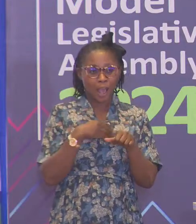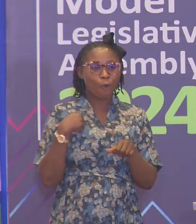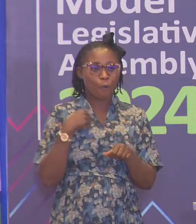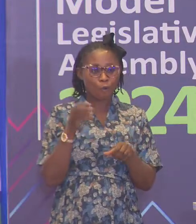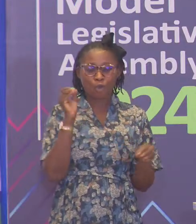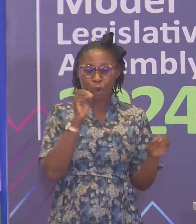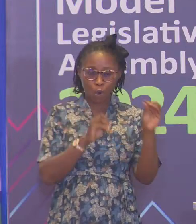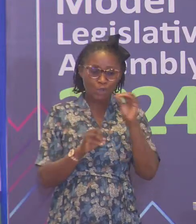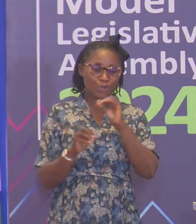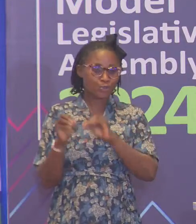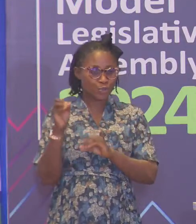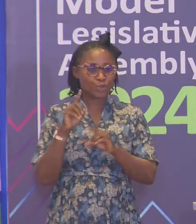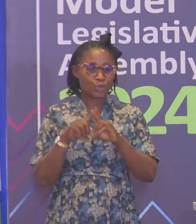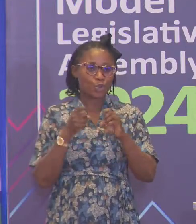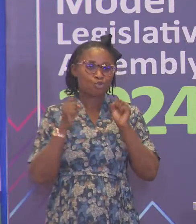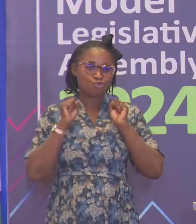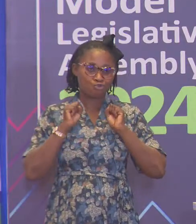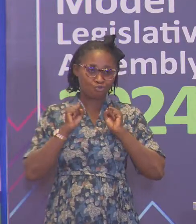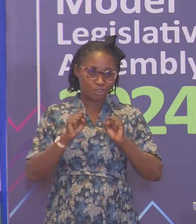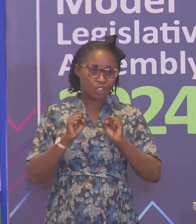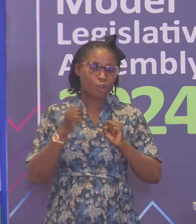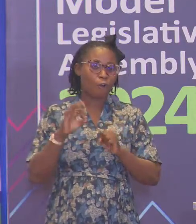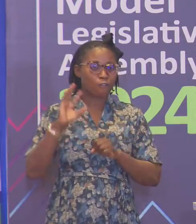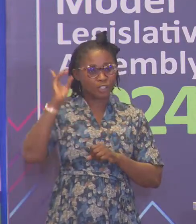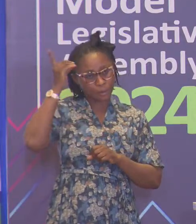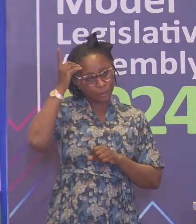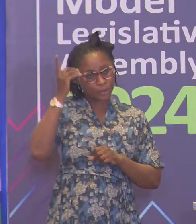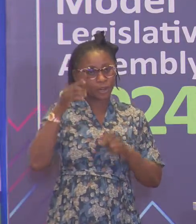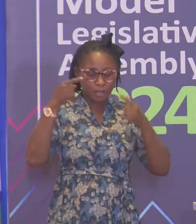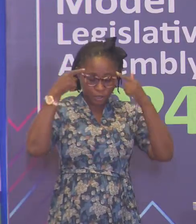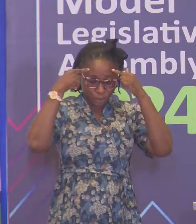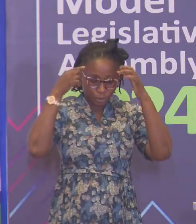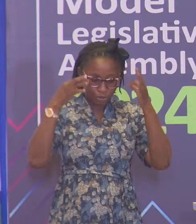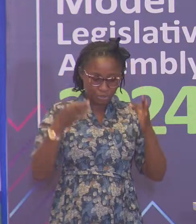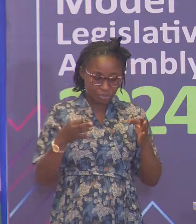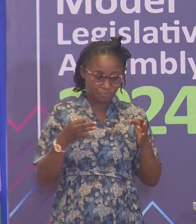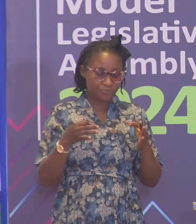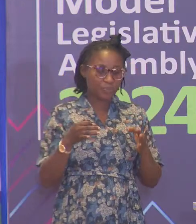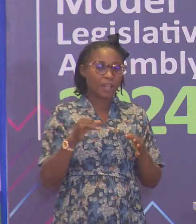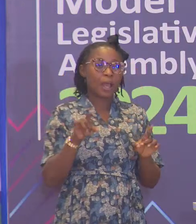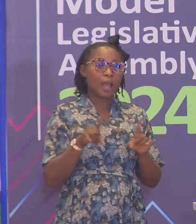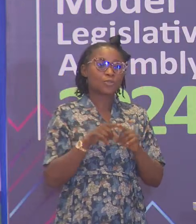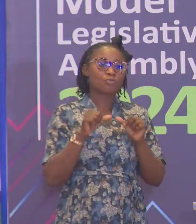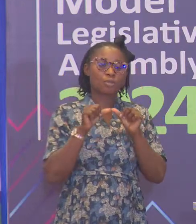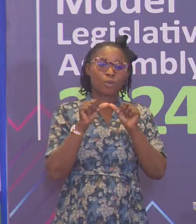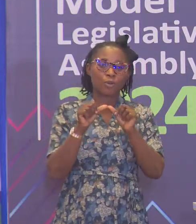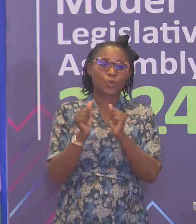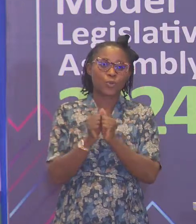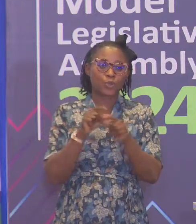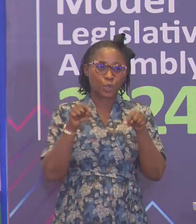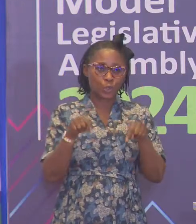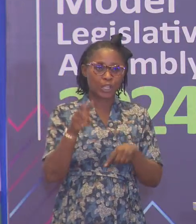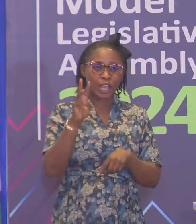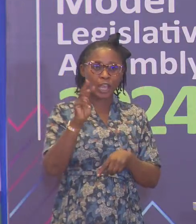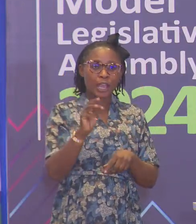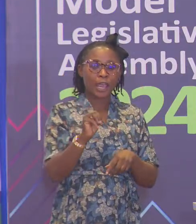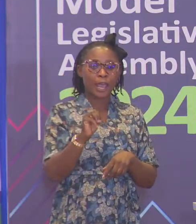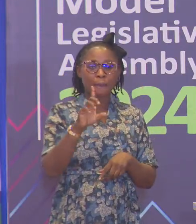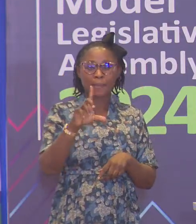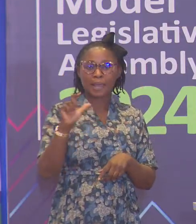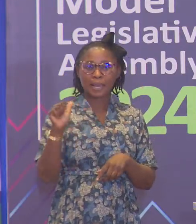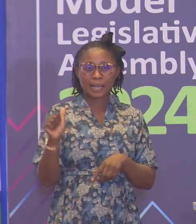to the strengthening of our democratic institution. As you proceed with today's model assembly